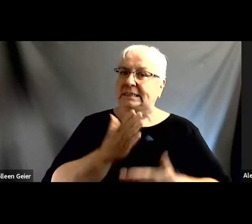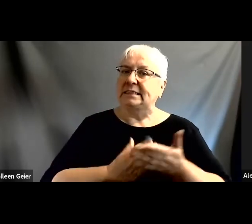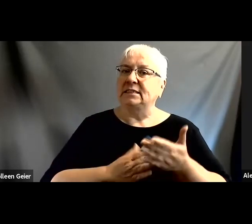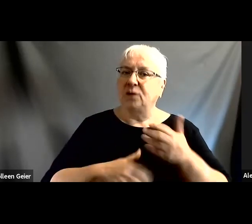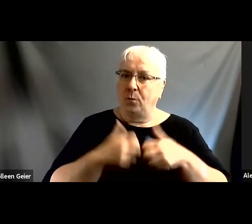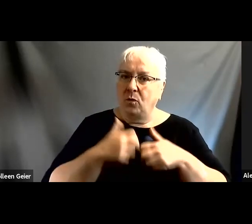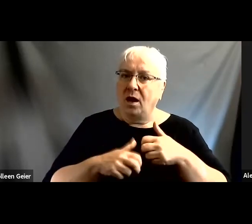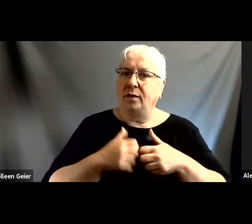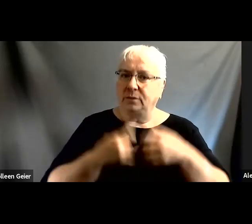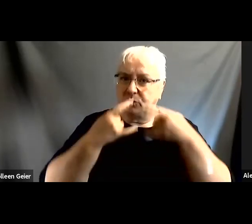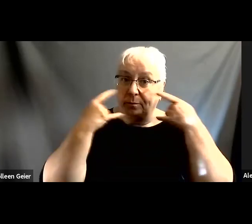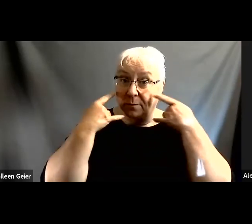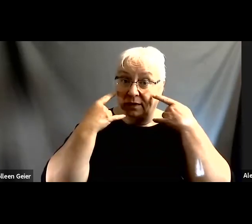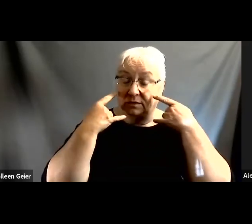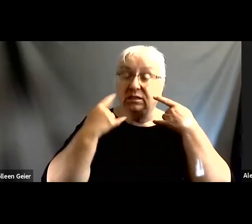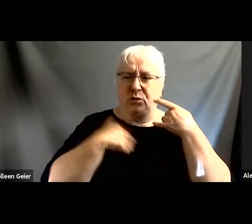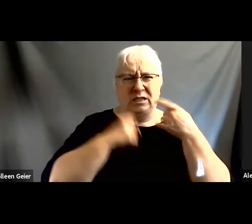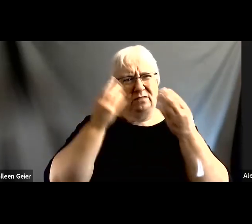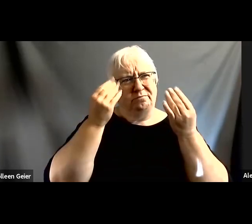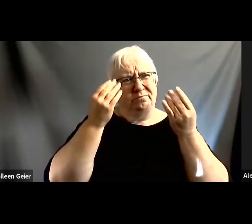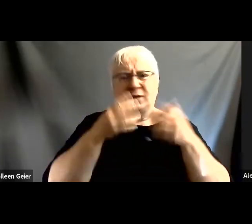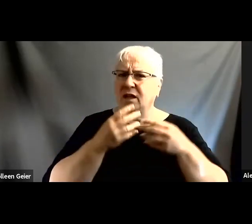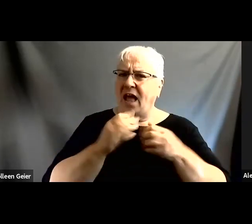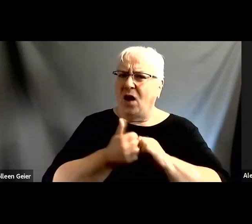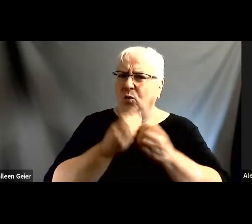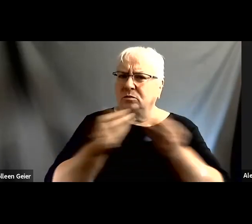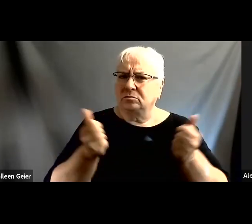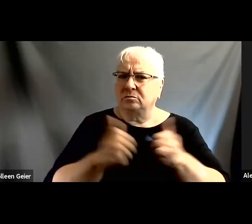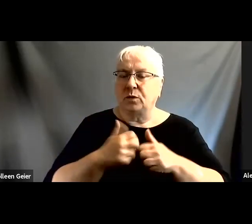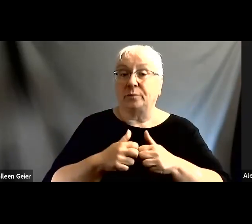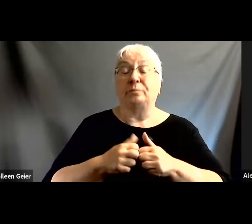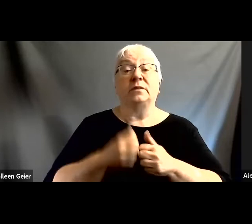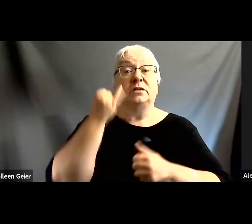and be solutions based. For example, if you are